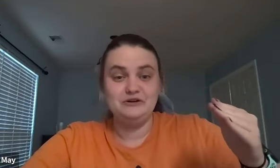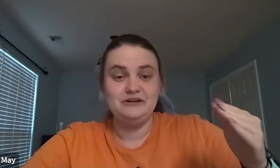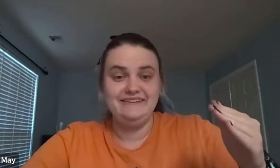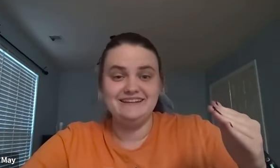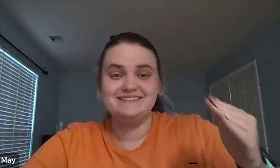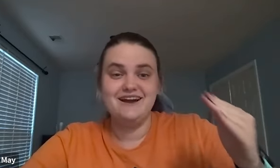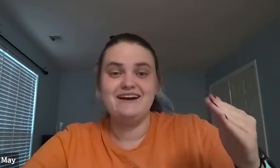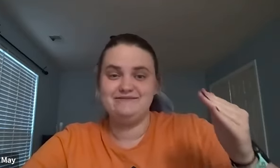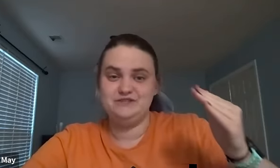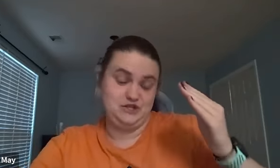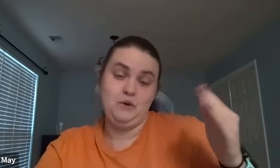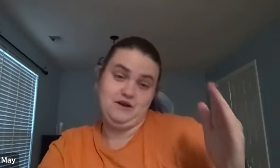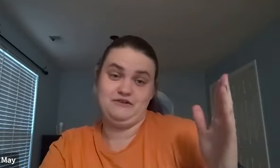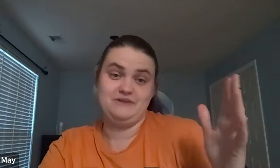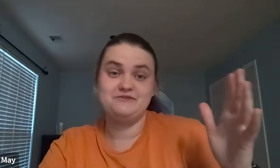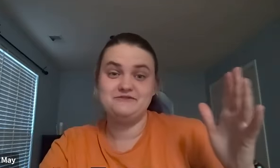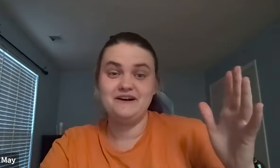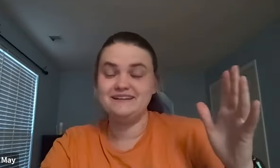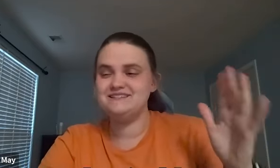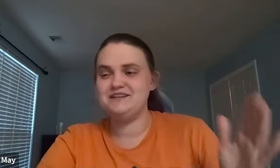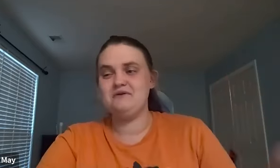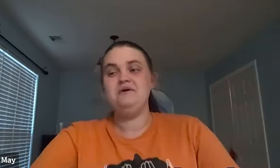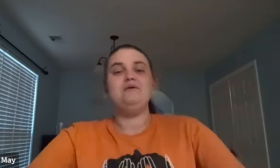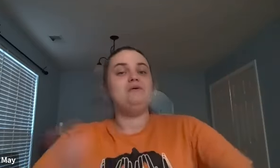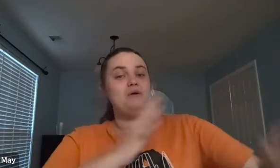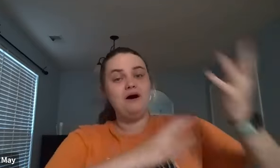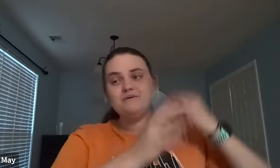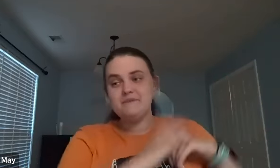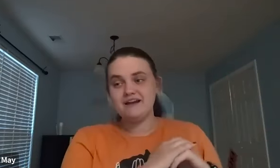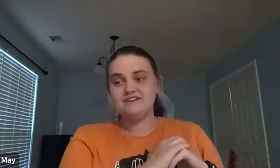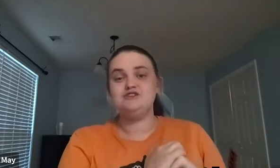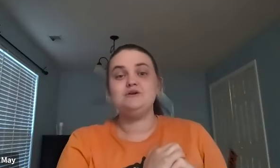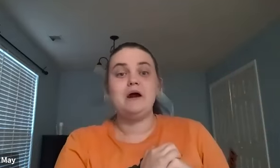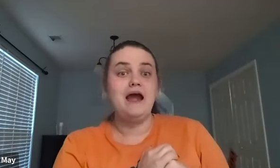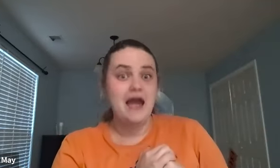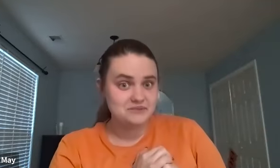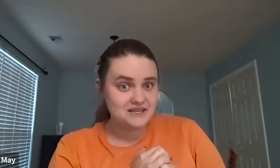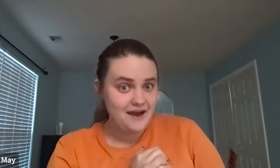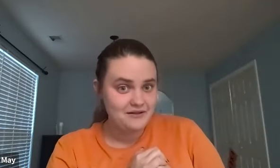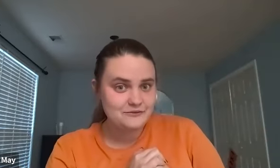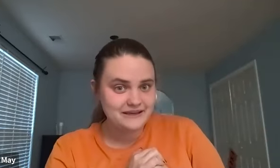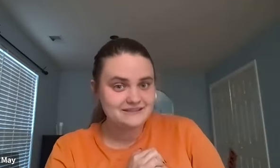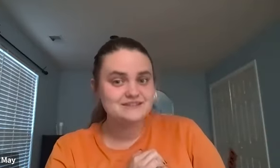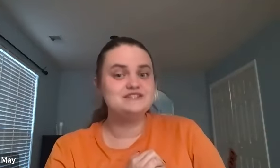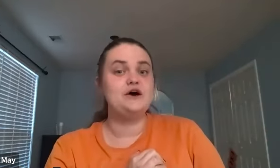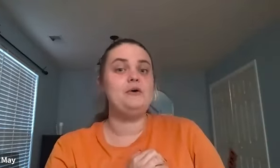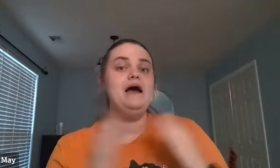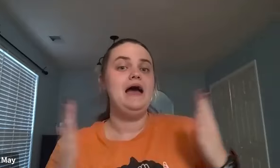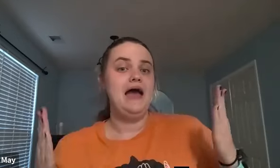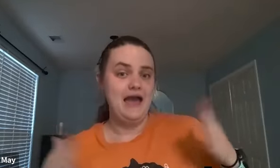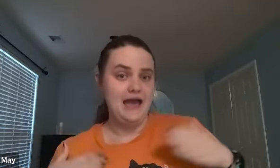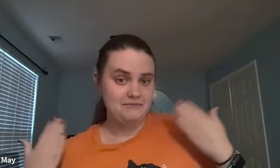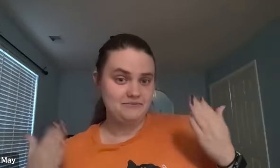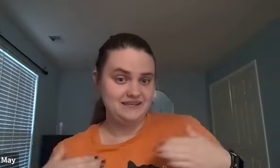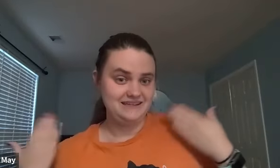learning these, not just going over them for fun. So we'll go all the way back to our happy Halloween. So happy